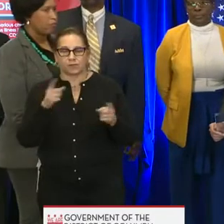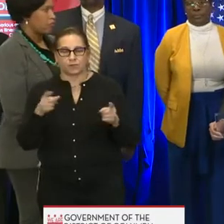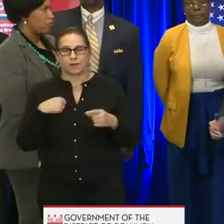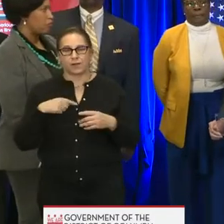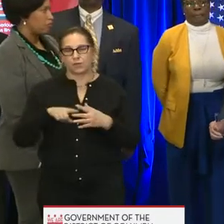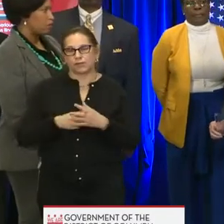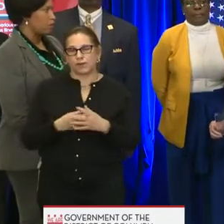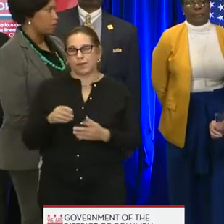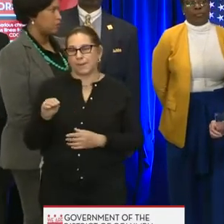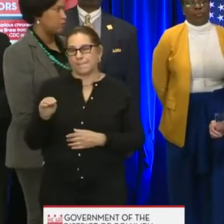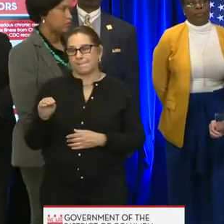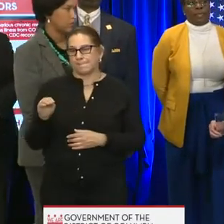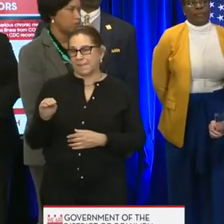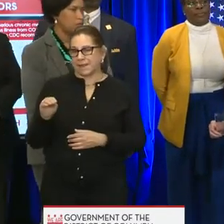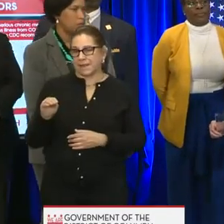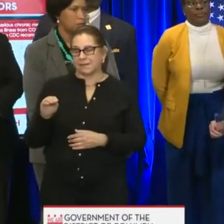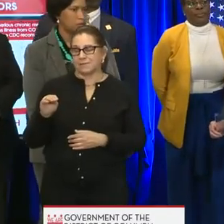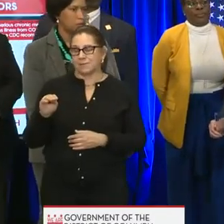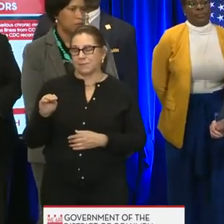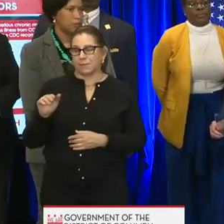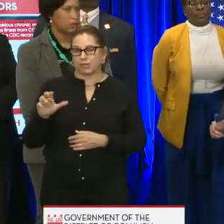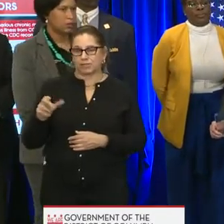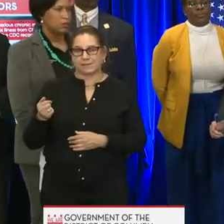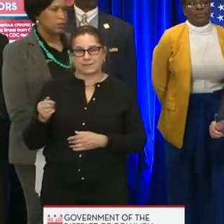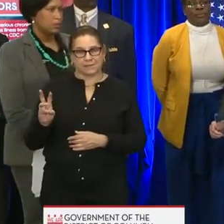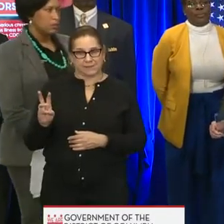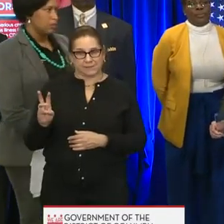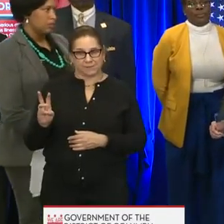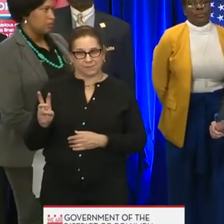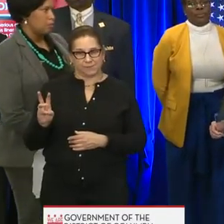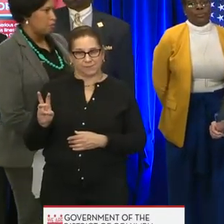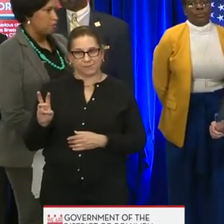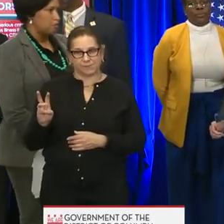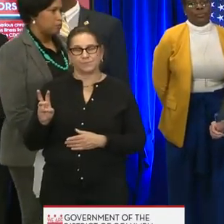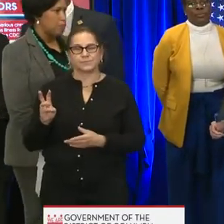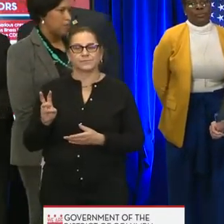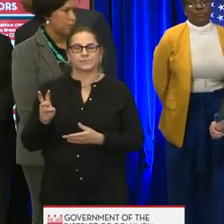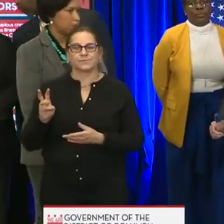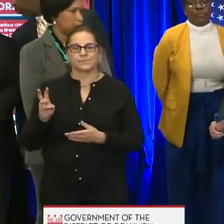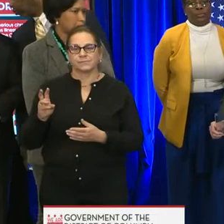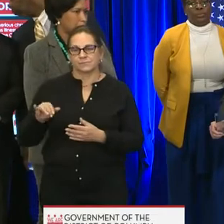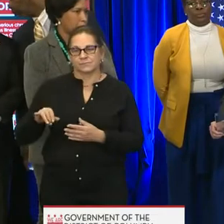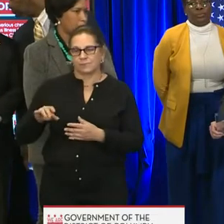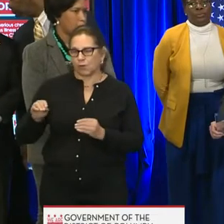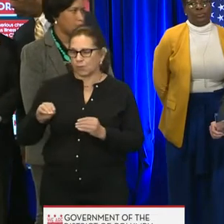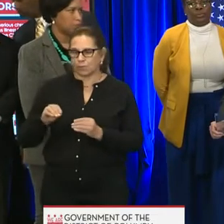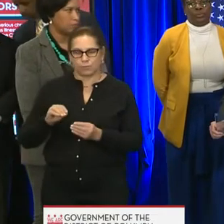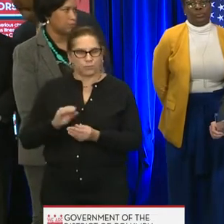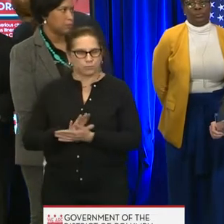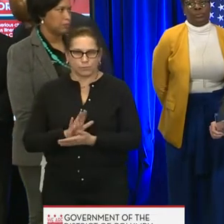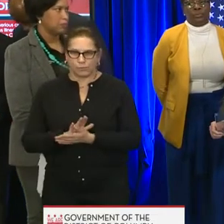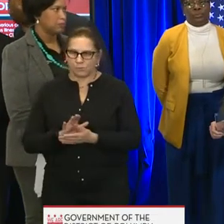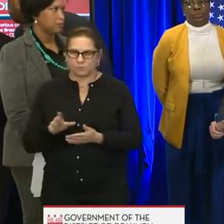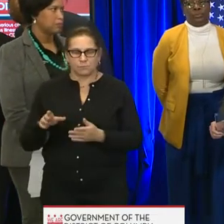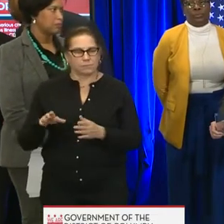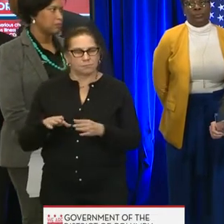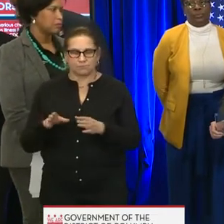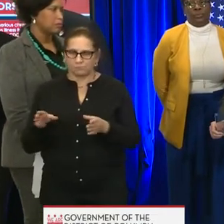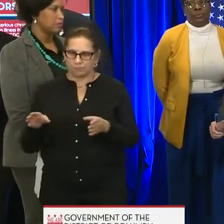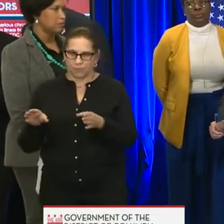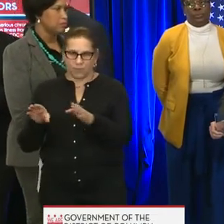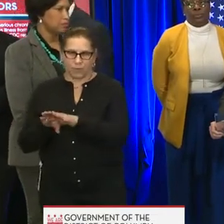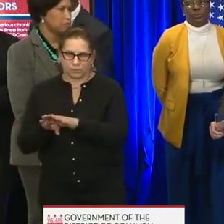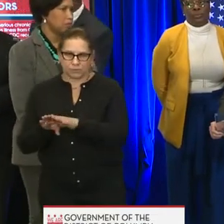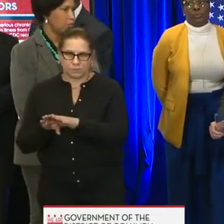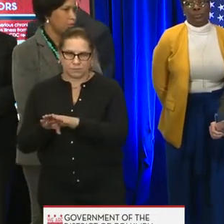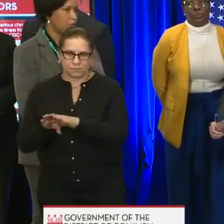month, we have moved towards a system where our schools will not have students in them, but we will have remote learning opportunities for